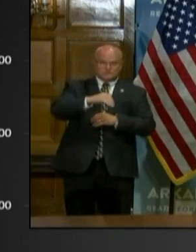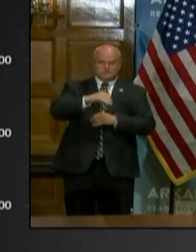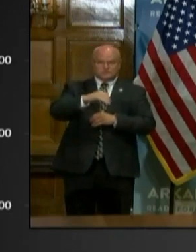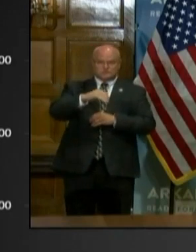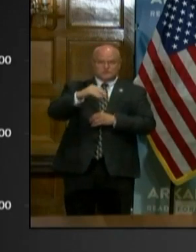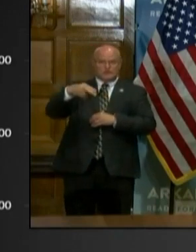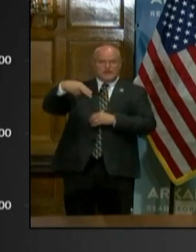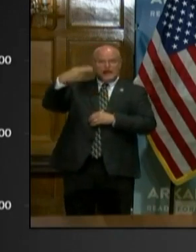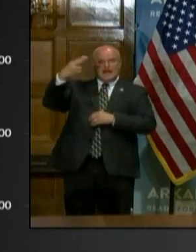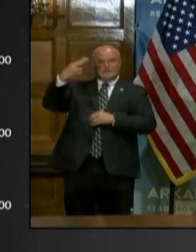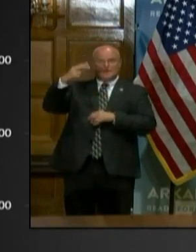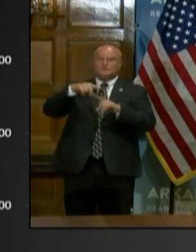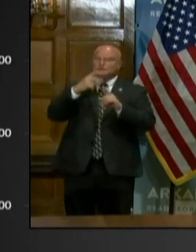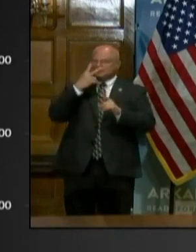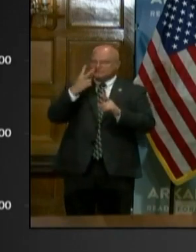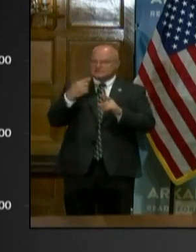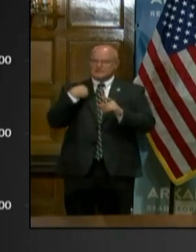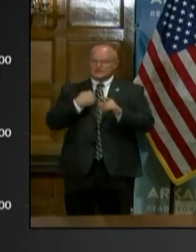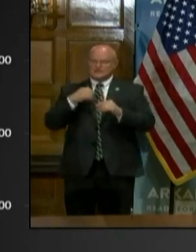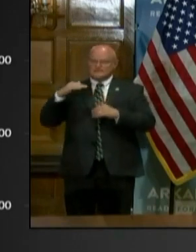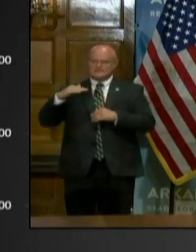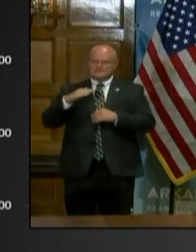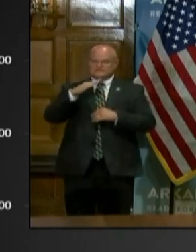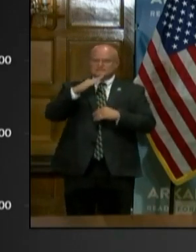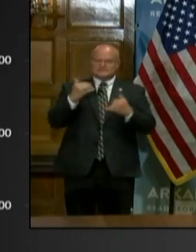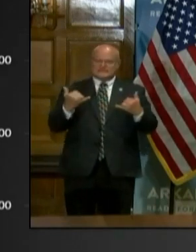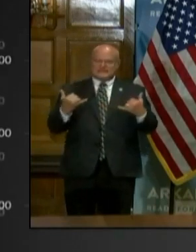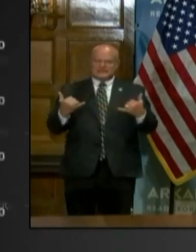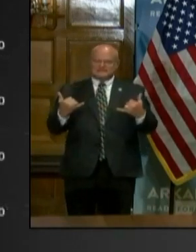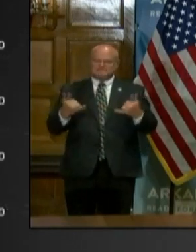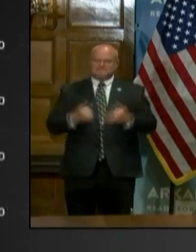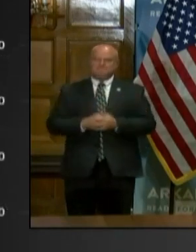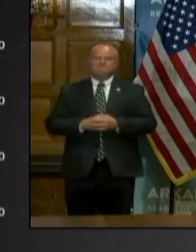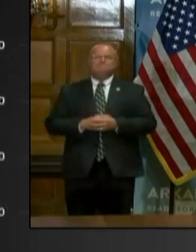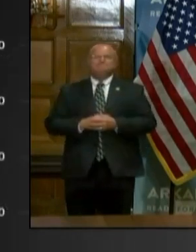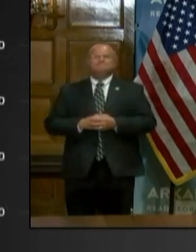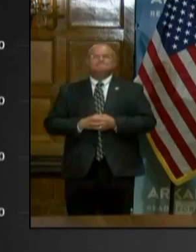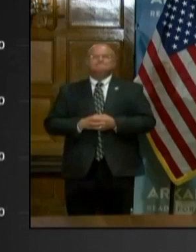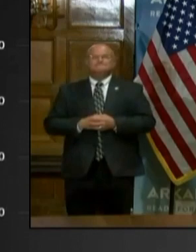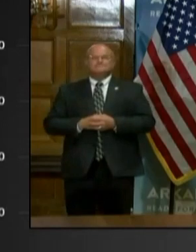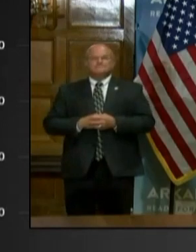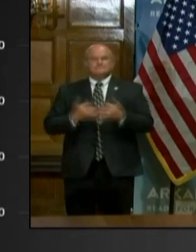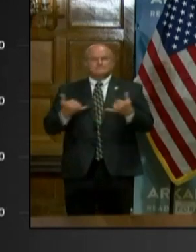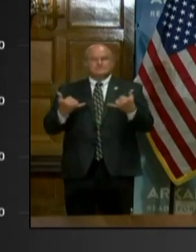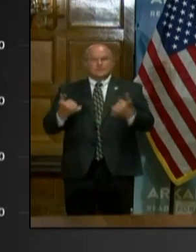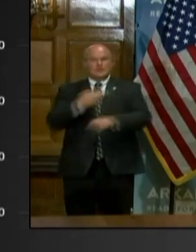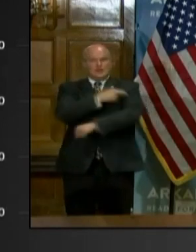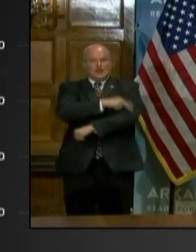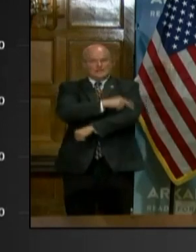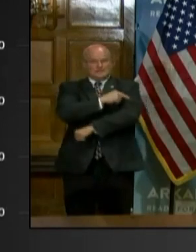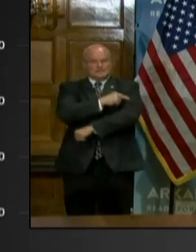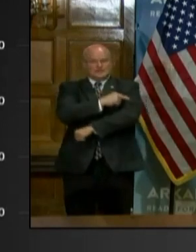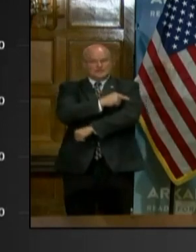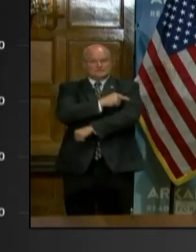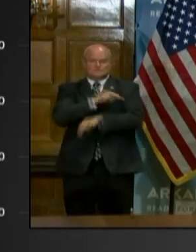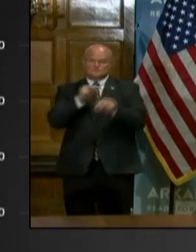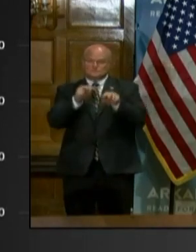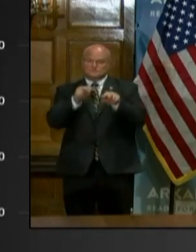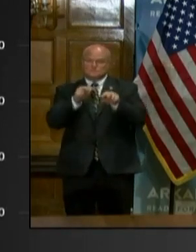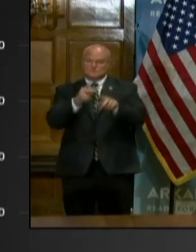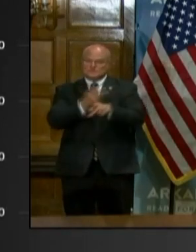high point, but you can see we edged up a little bit today. And then the currently hospitalized, which we watch